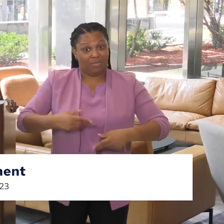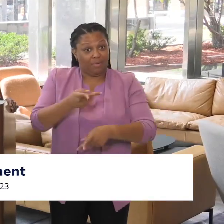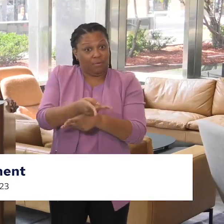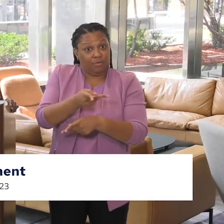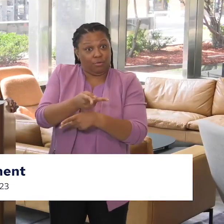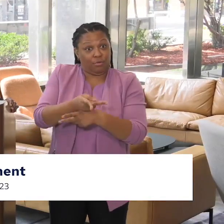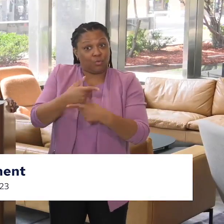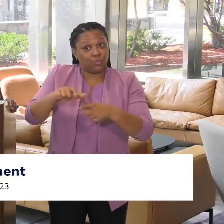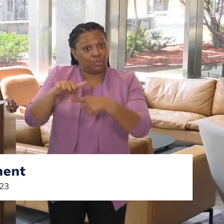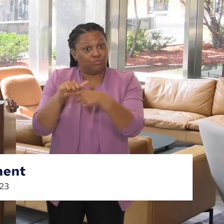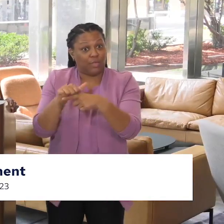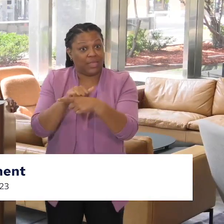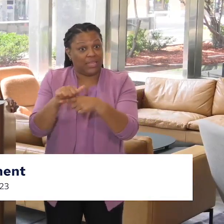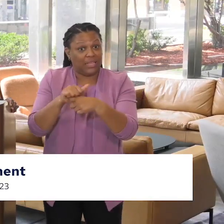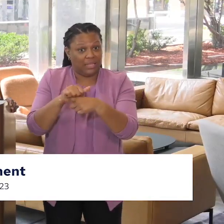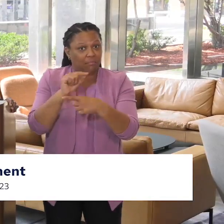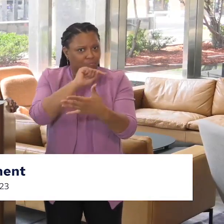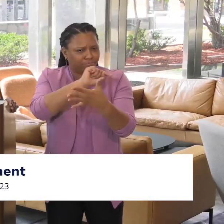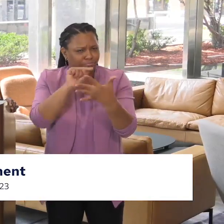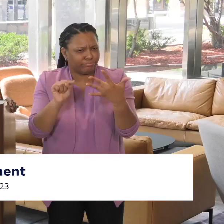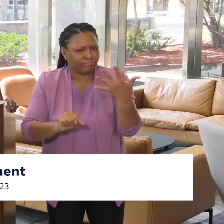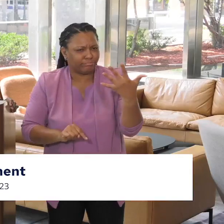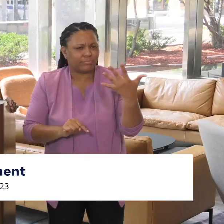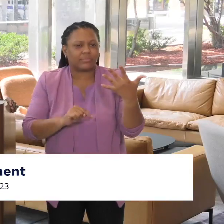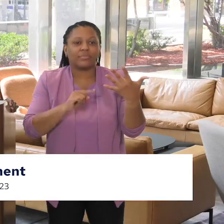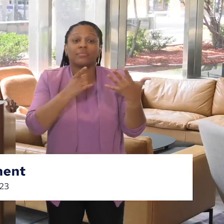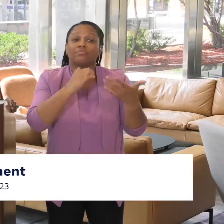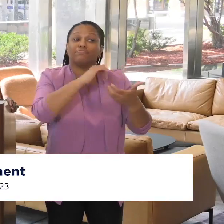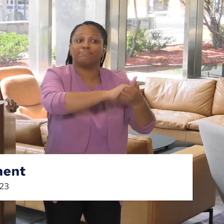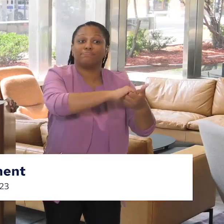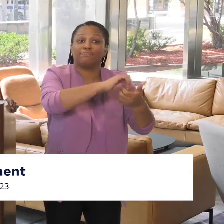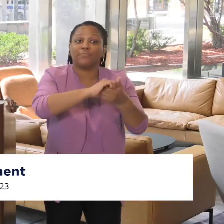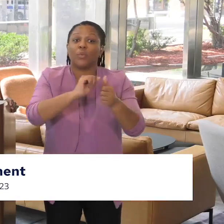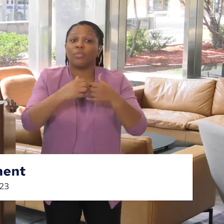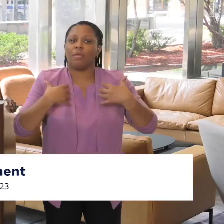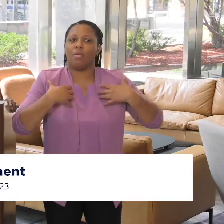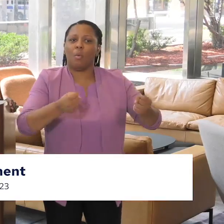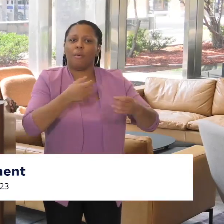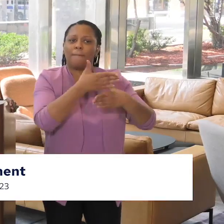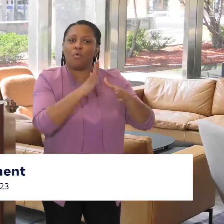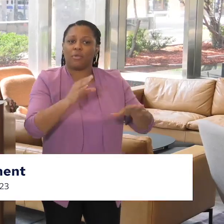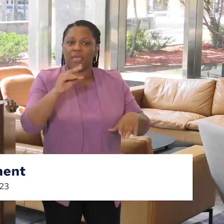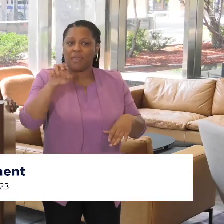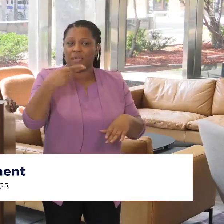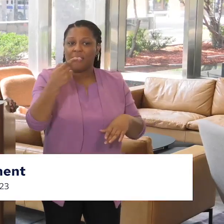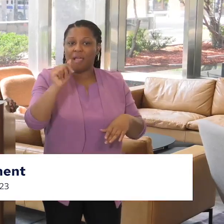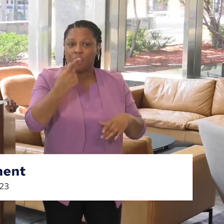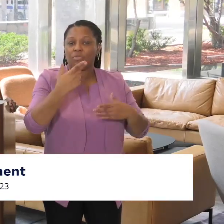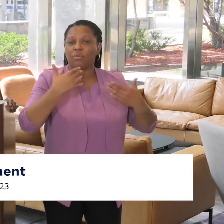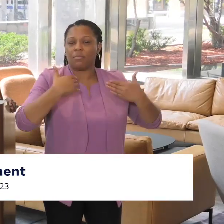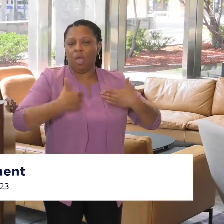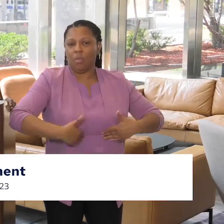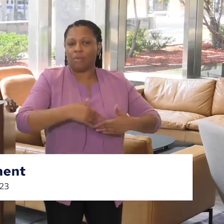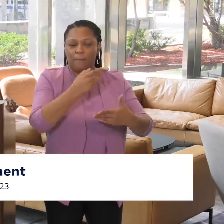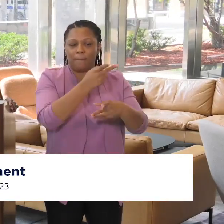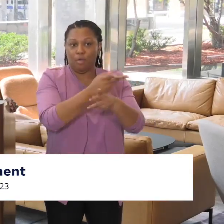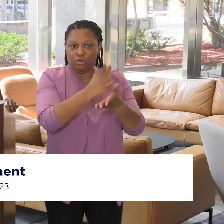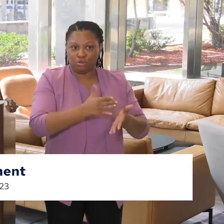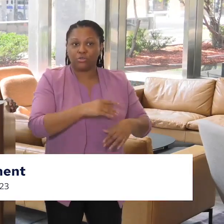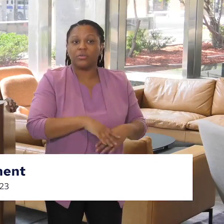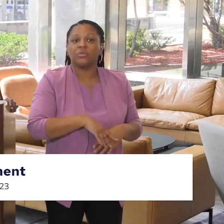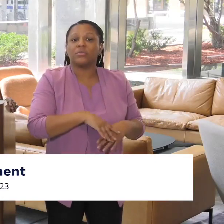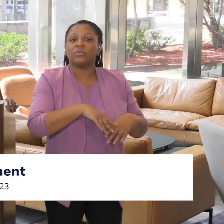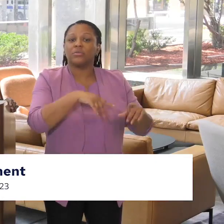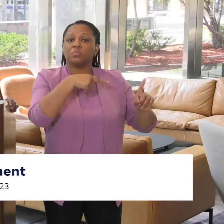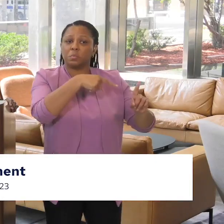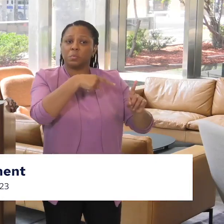in partnership with health partners who and with employers, we cannot do this important work and